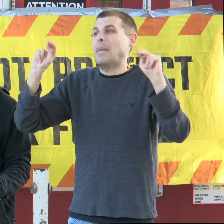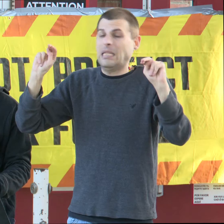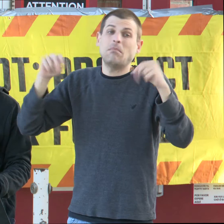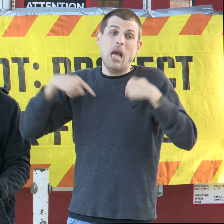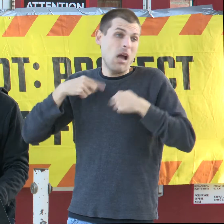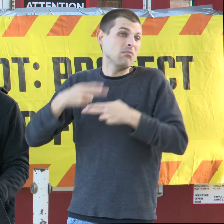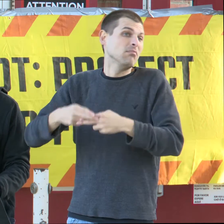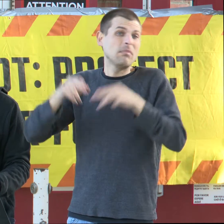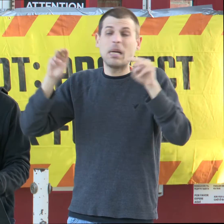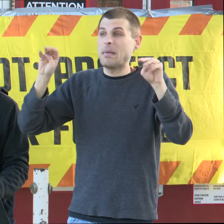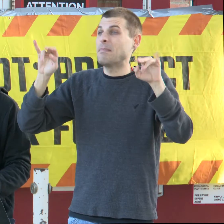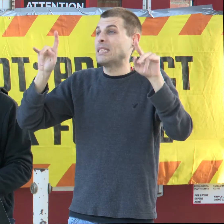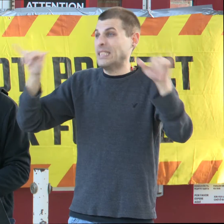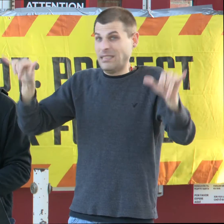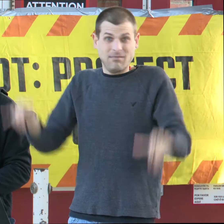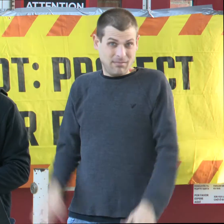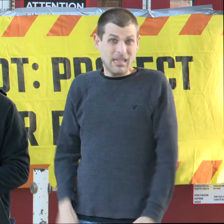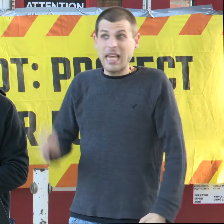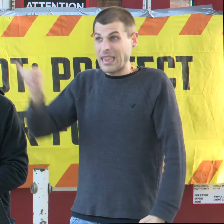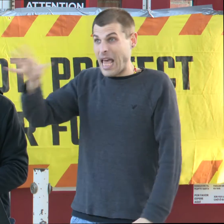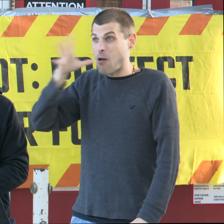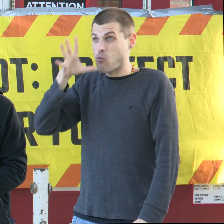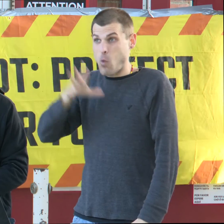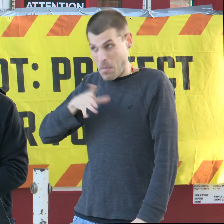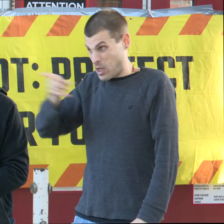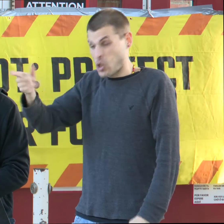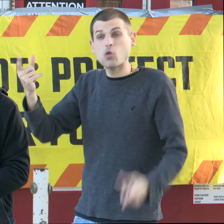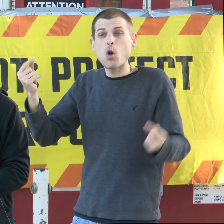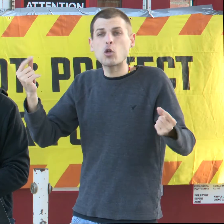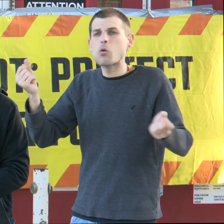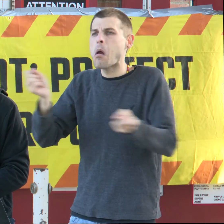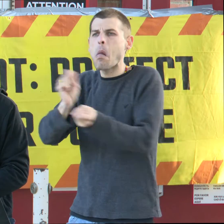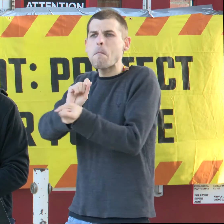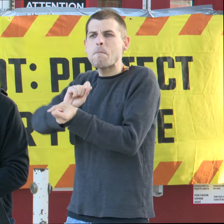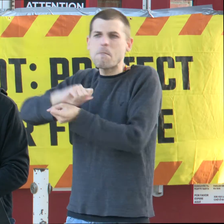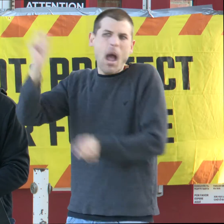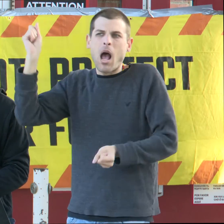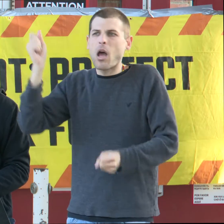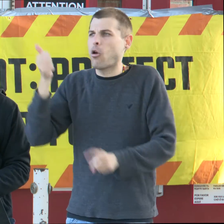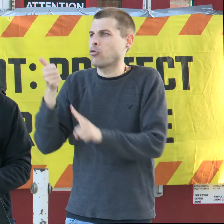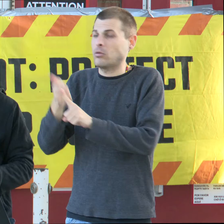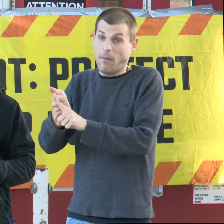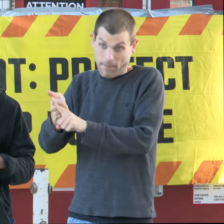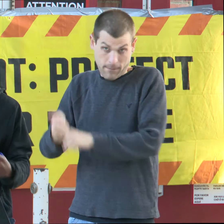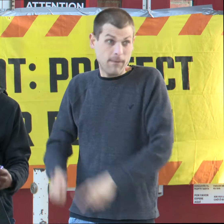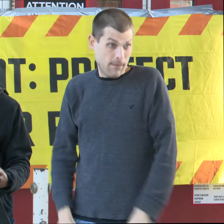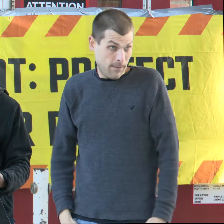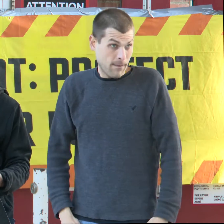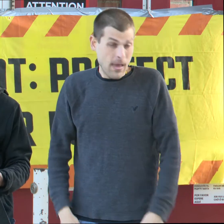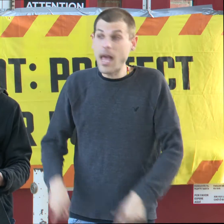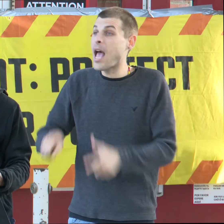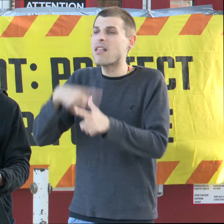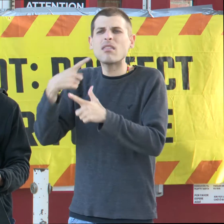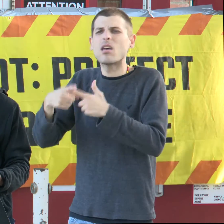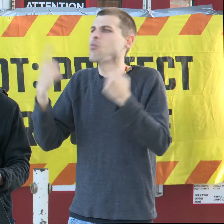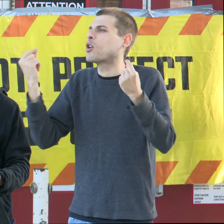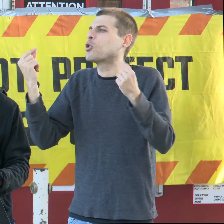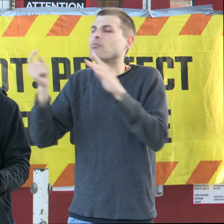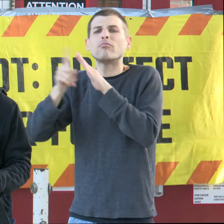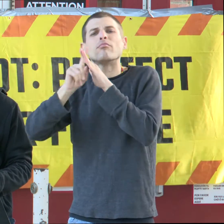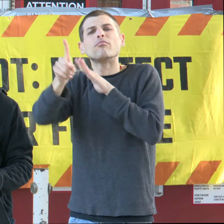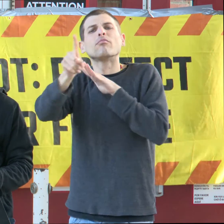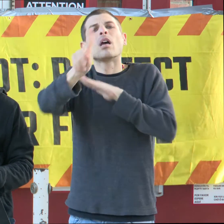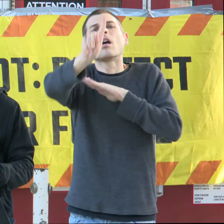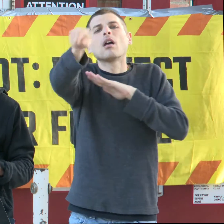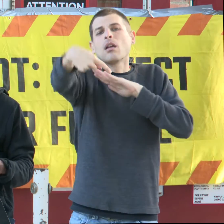We are in the legacy of a woman who emancipated herself. She returned to